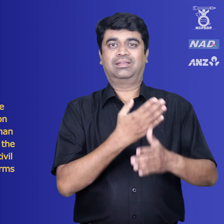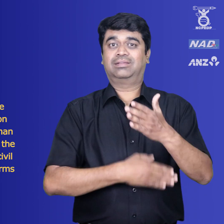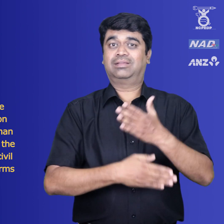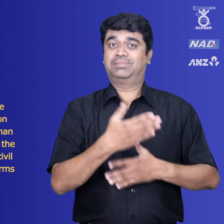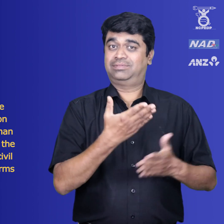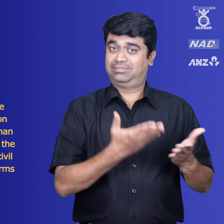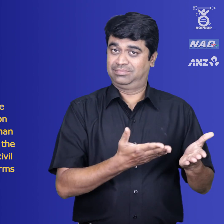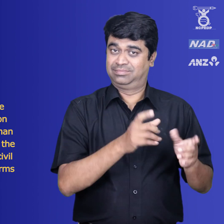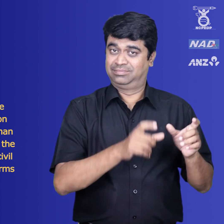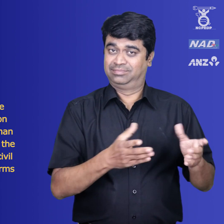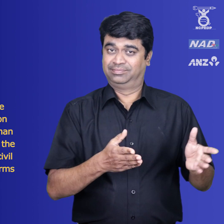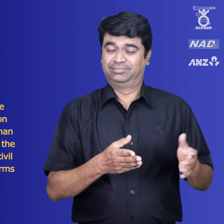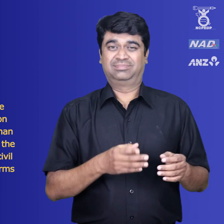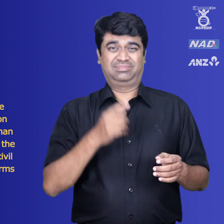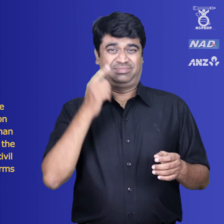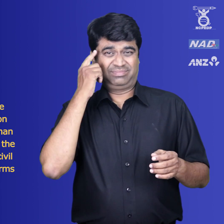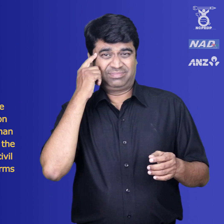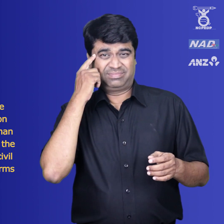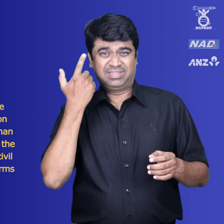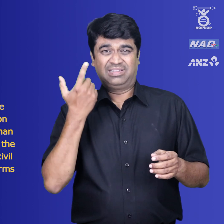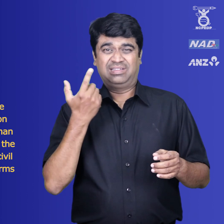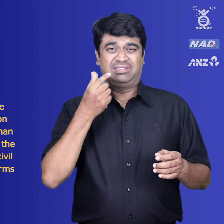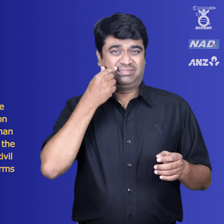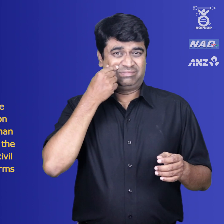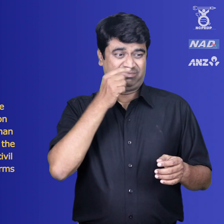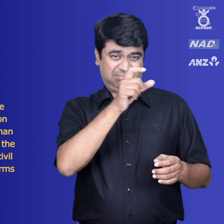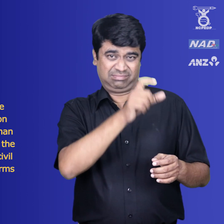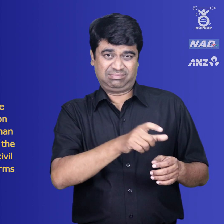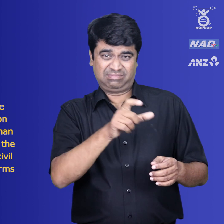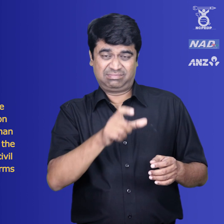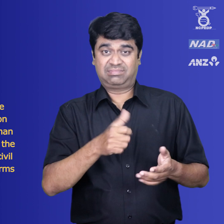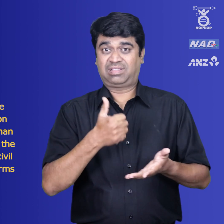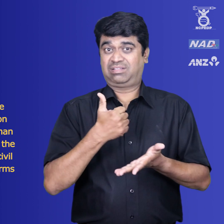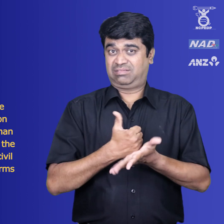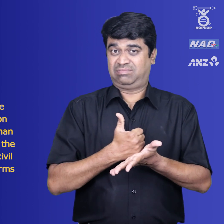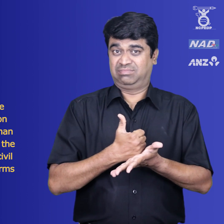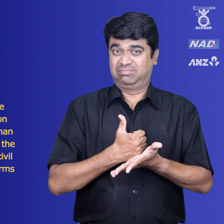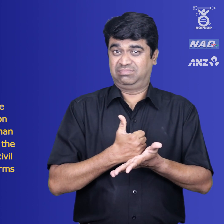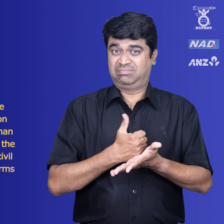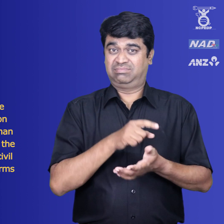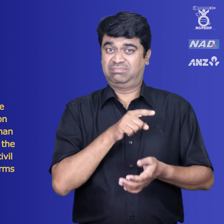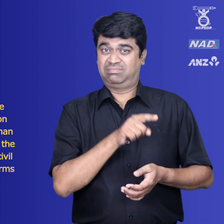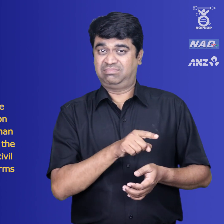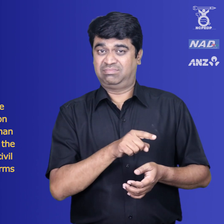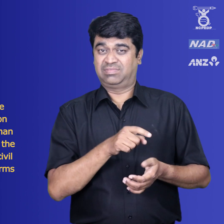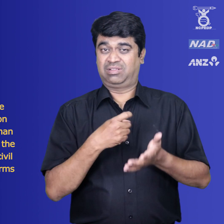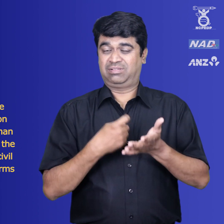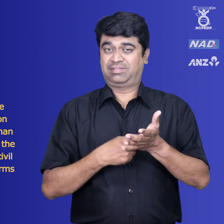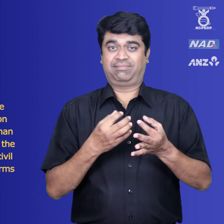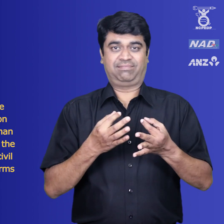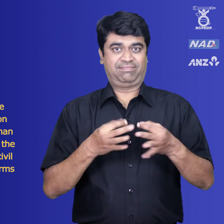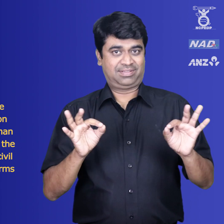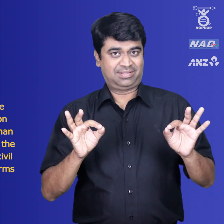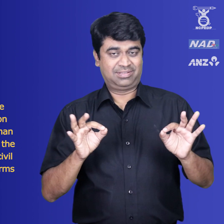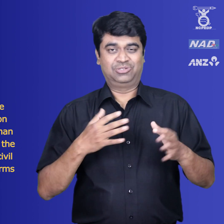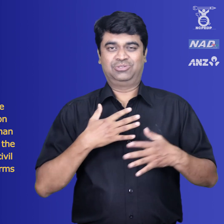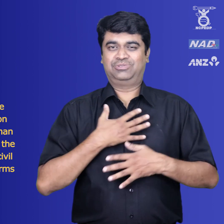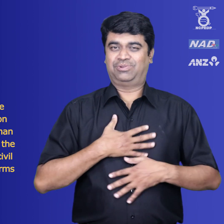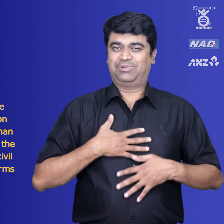or nullifying the recognition, enjoyment or exercise on an equal basis with others of all